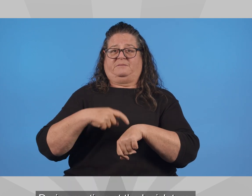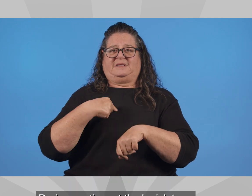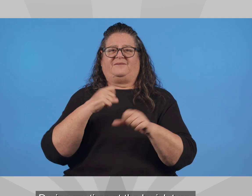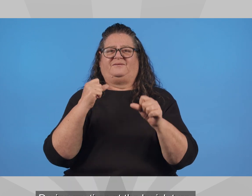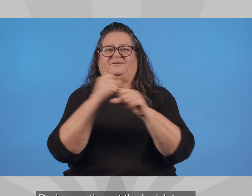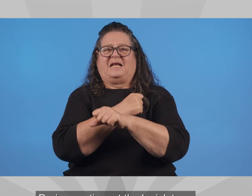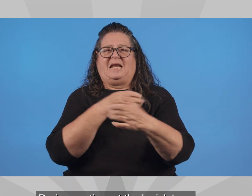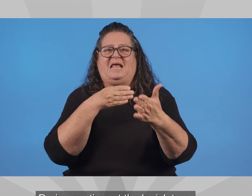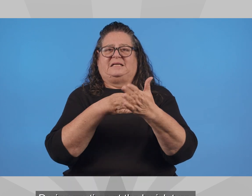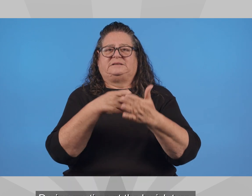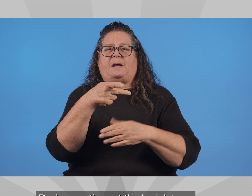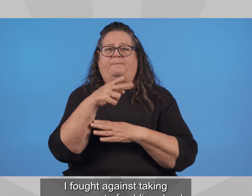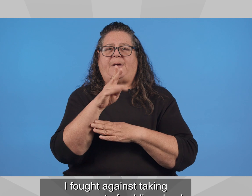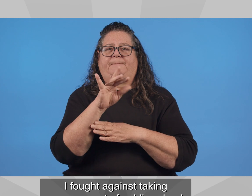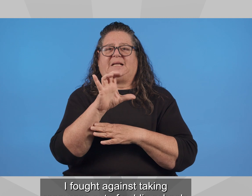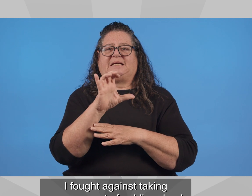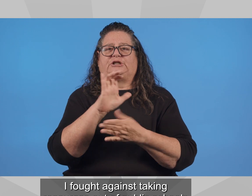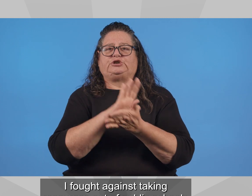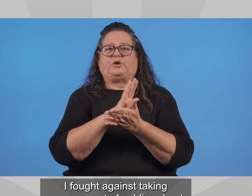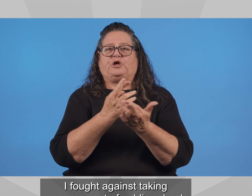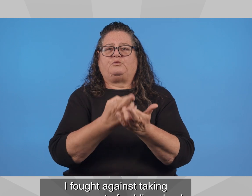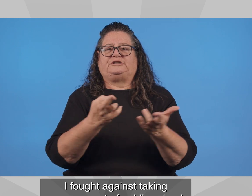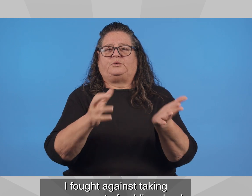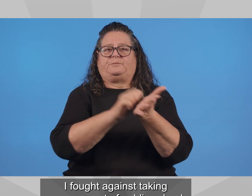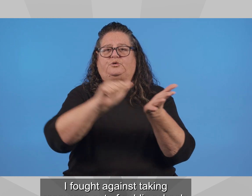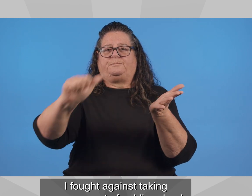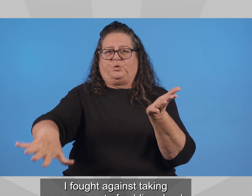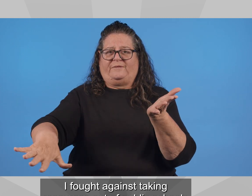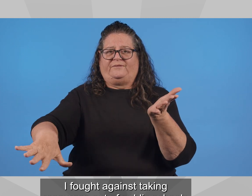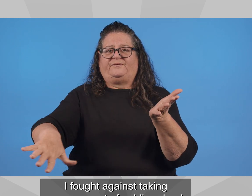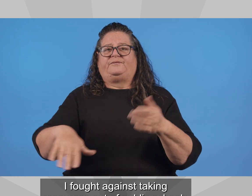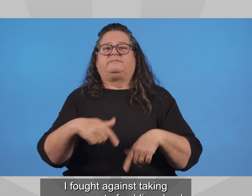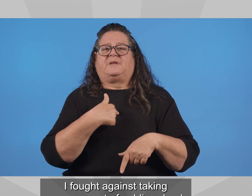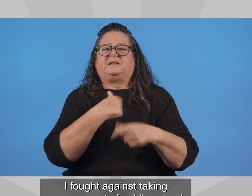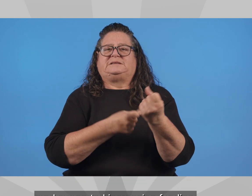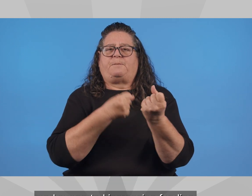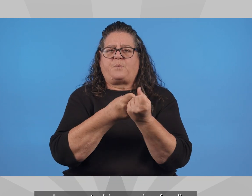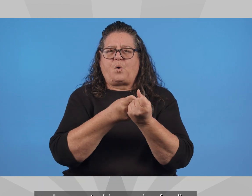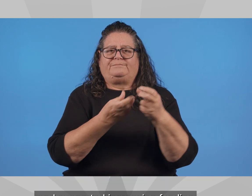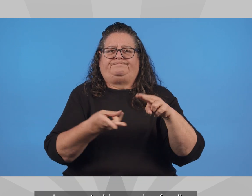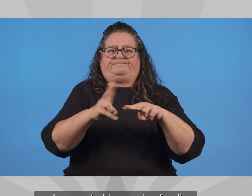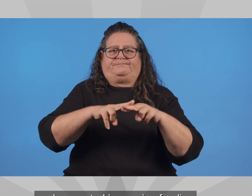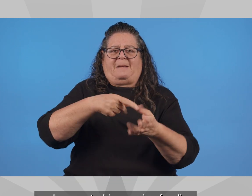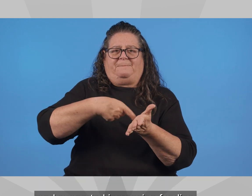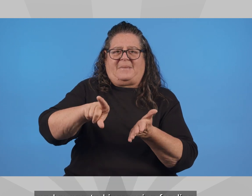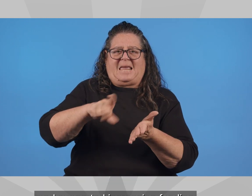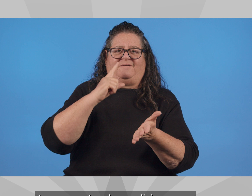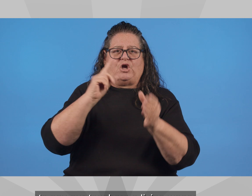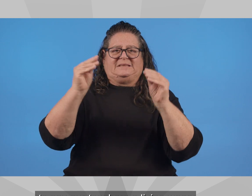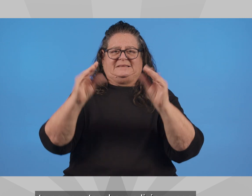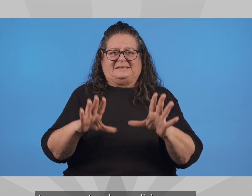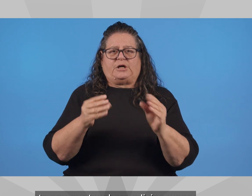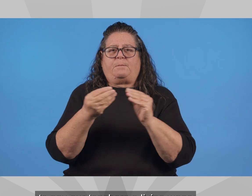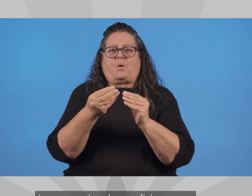During my time at the legislature, I fought against taking resources out of public schools and supported increasing funding